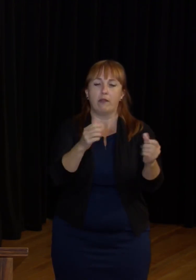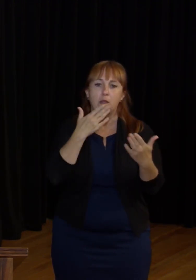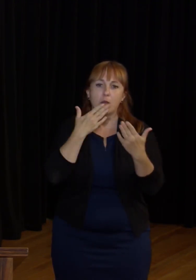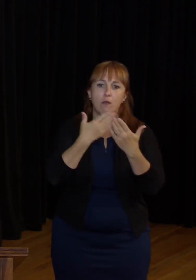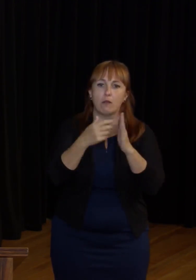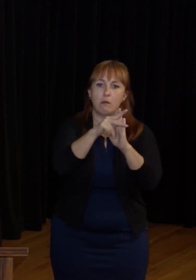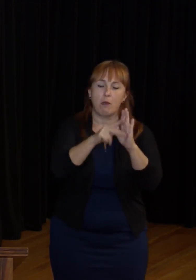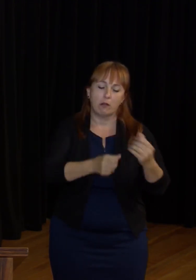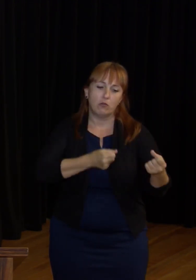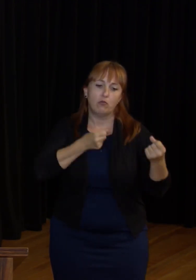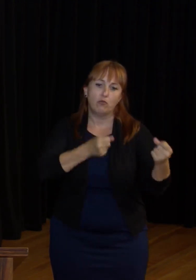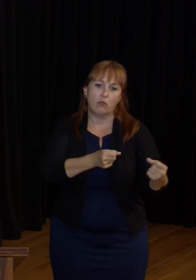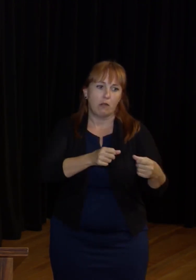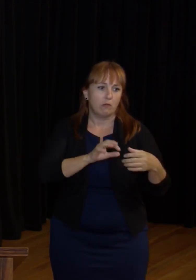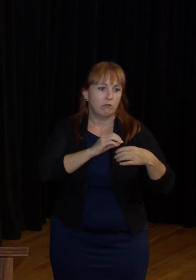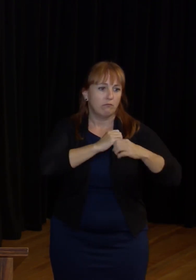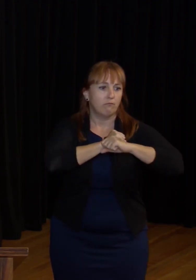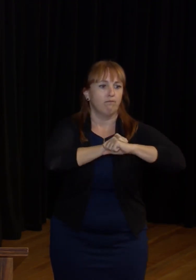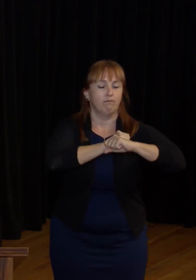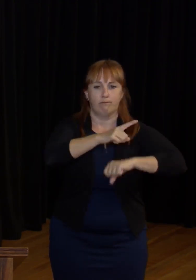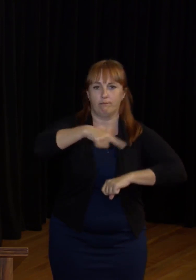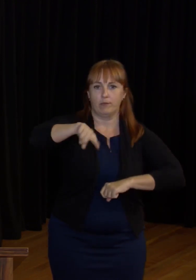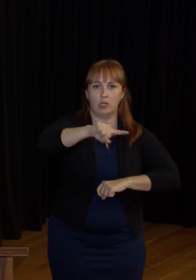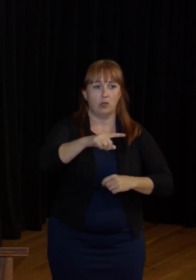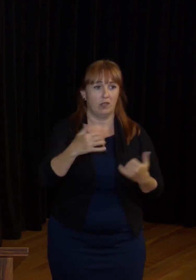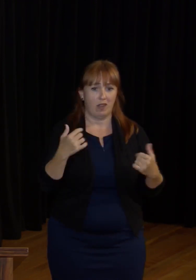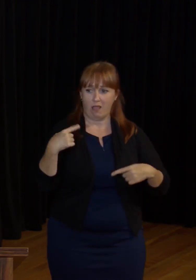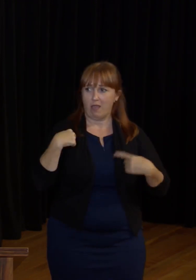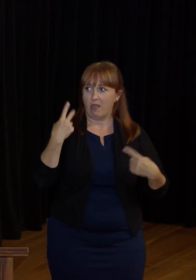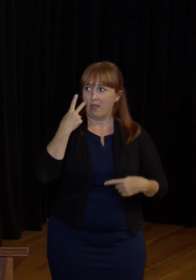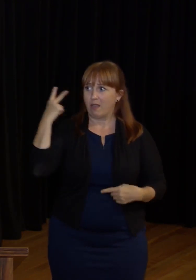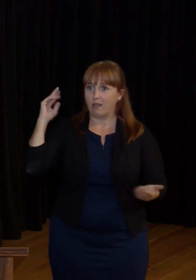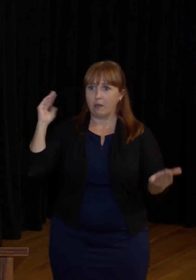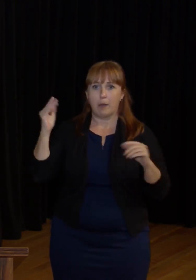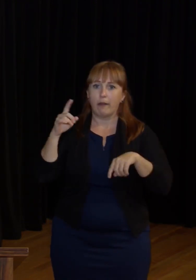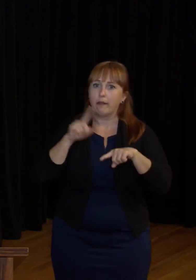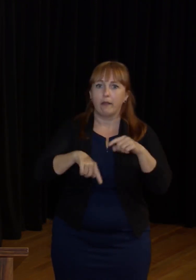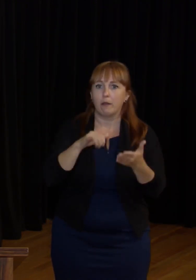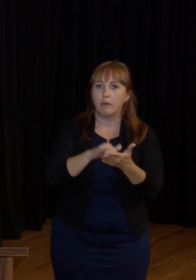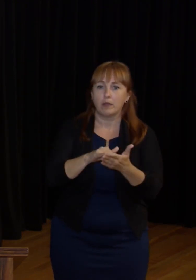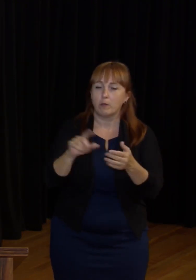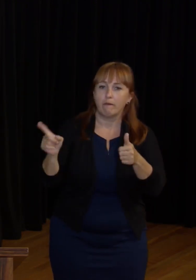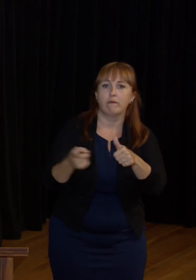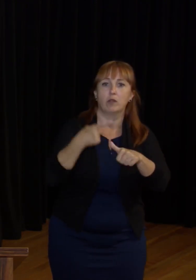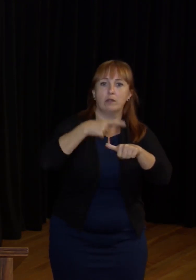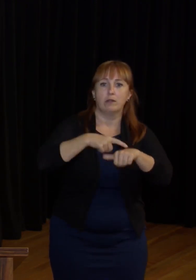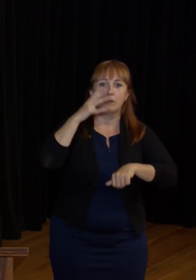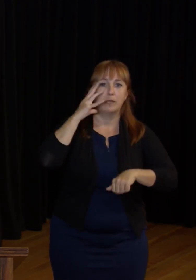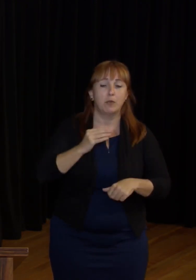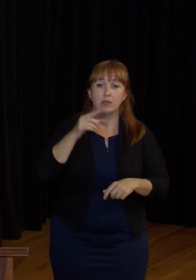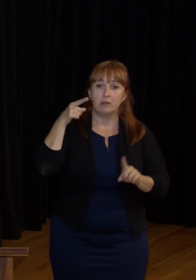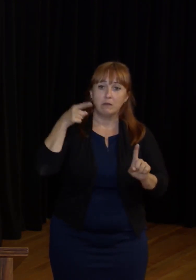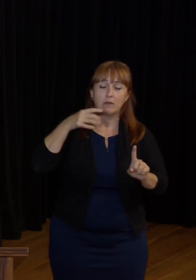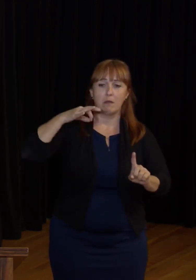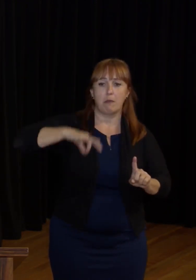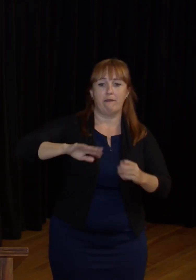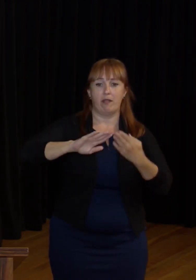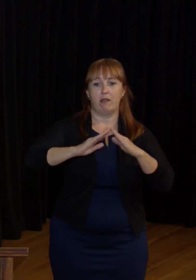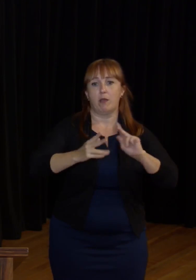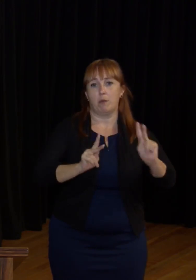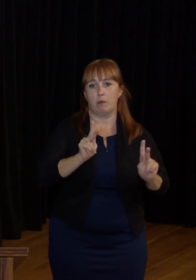policy at a time and in a situation that nobody has been in before, but we're doing it for the greater good and for the best of our people. I